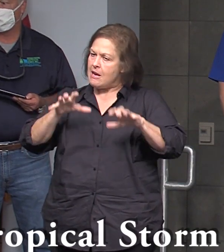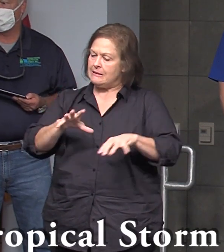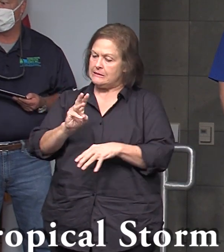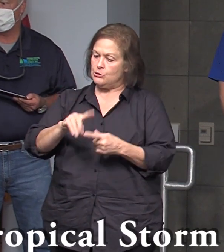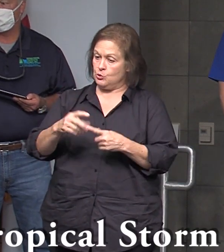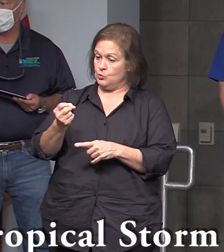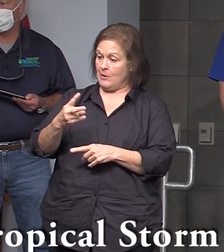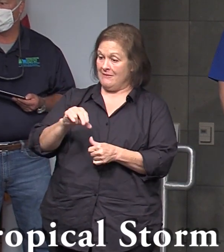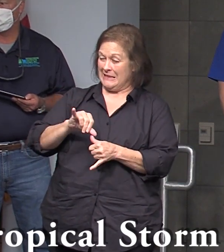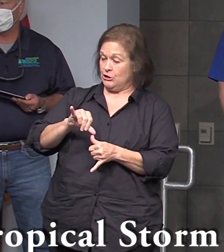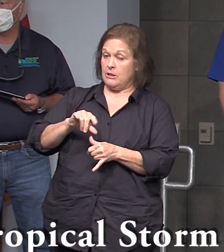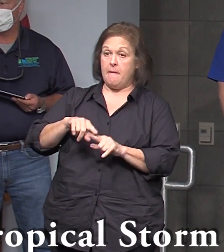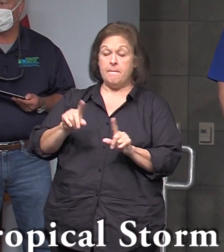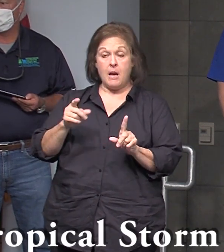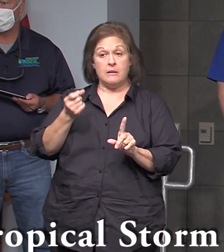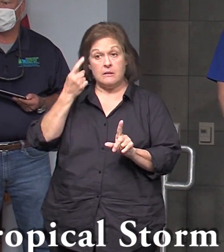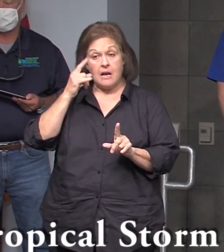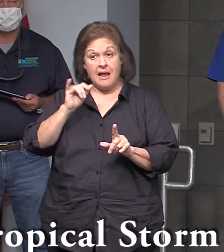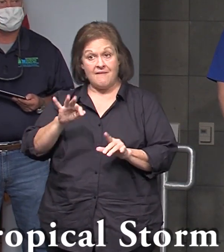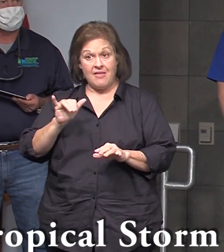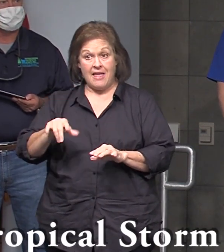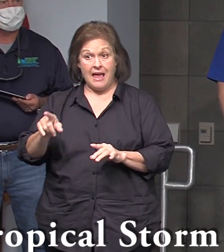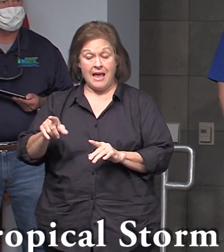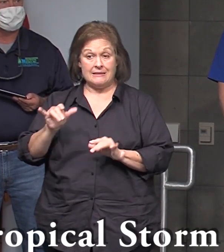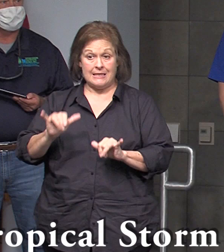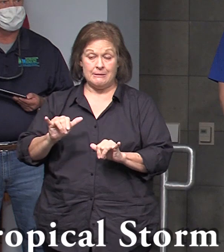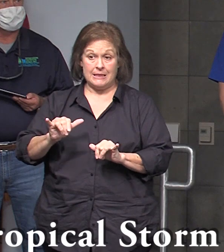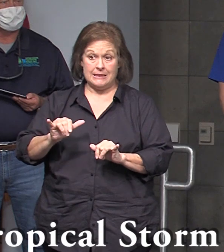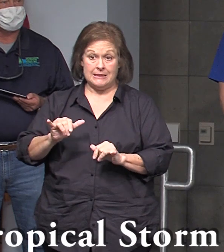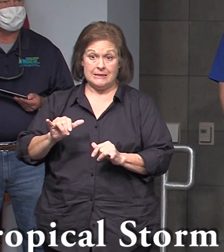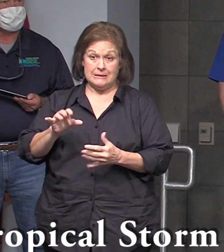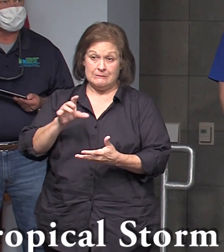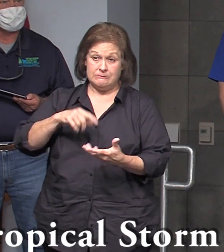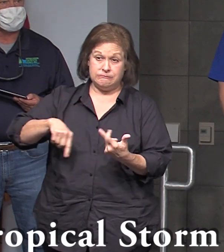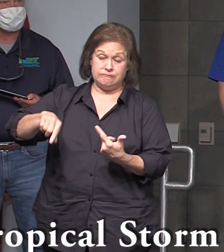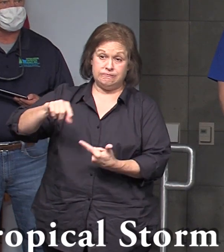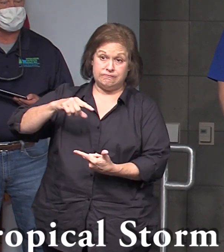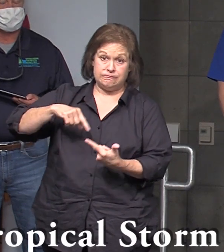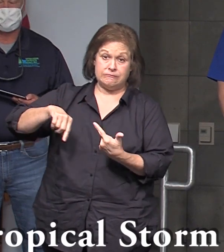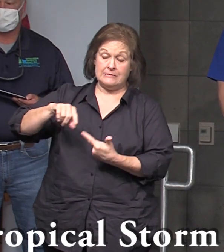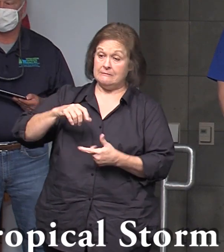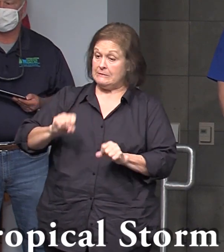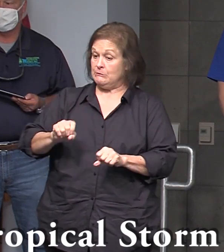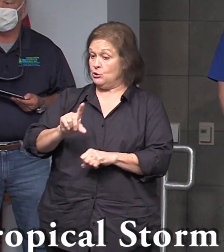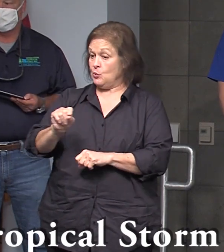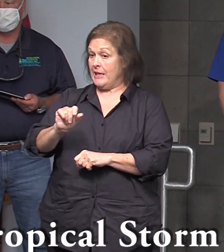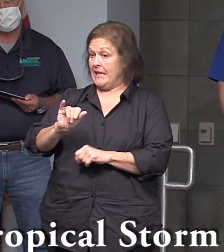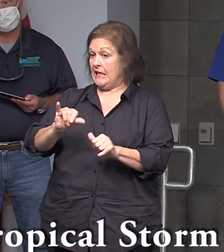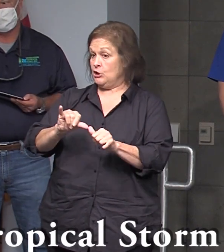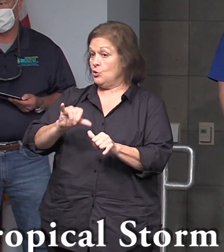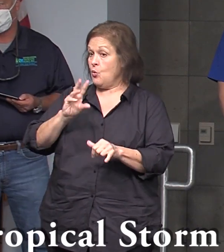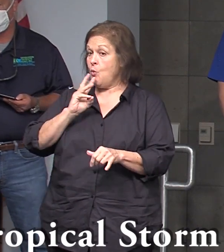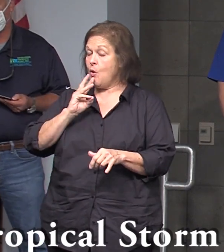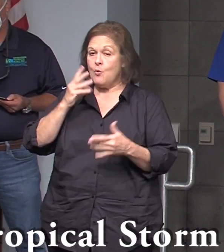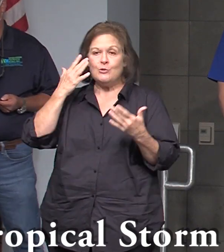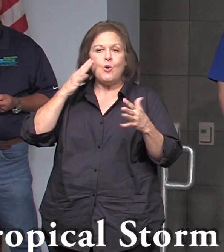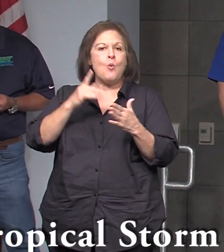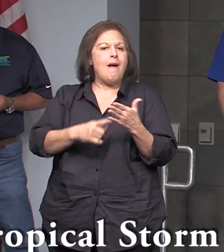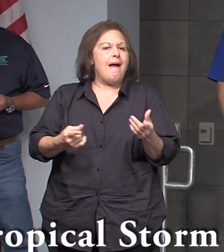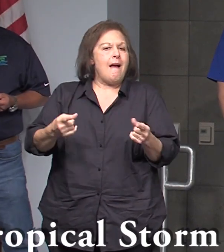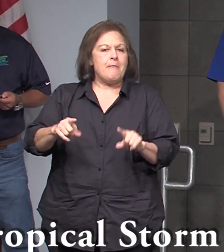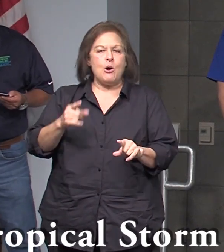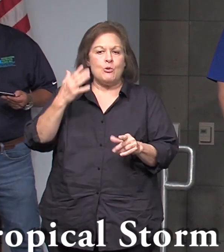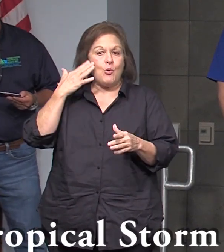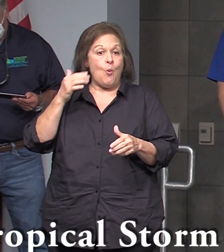to 12 inches, but possibly if the band holds over us, you could get as much as 20 inches of water. We don't know how that's going to happen. We don't know